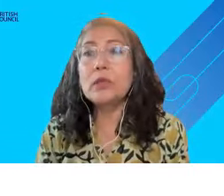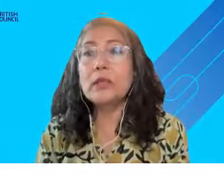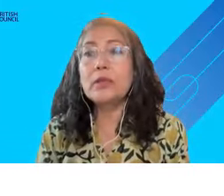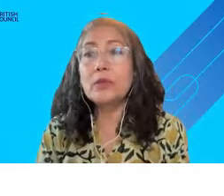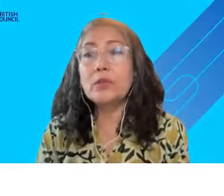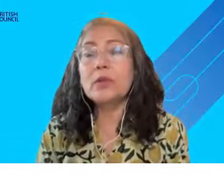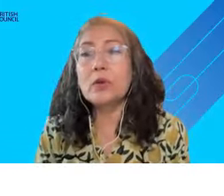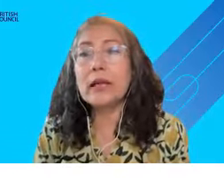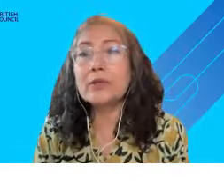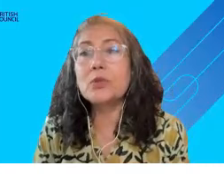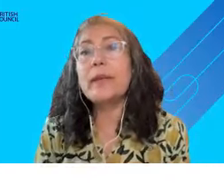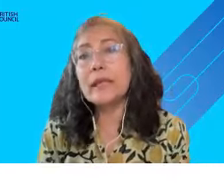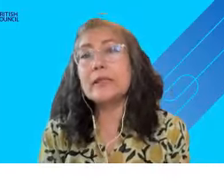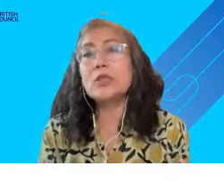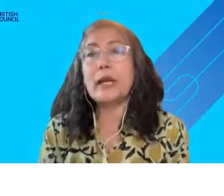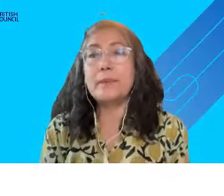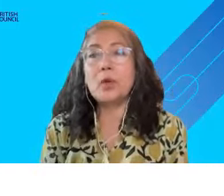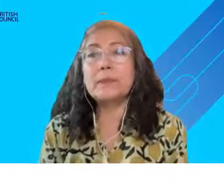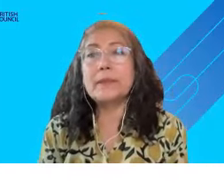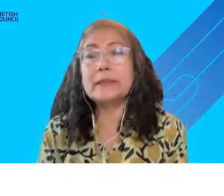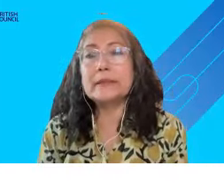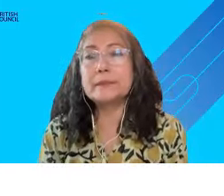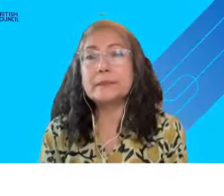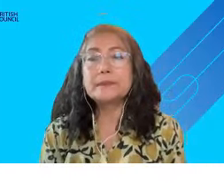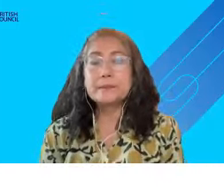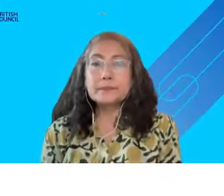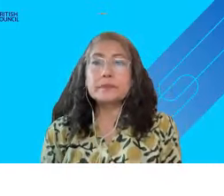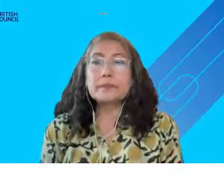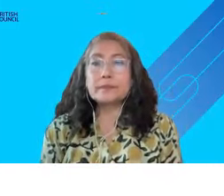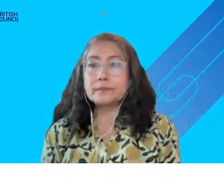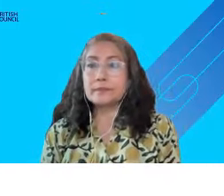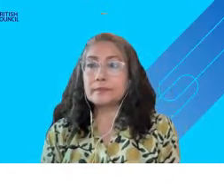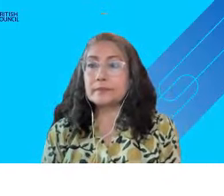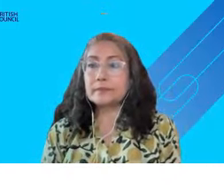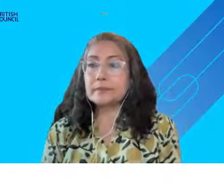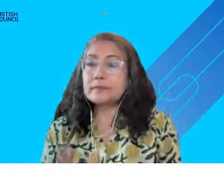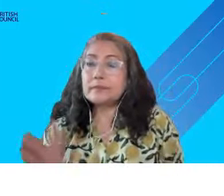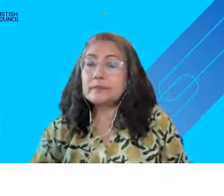you will use in your classroom in the chat box, please?